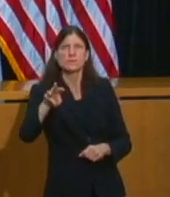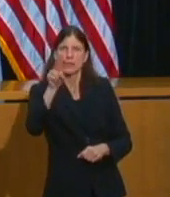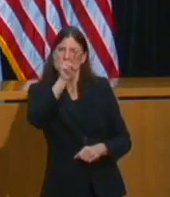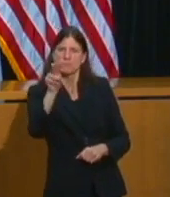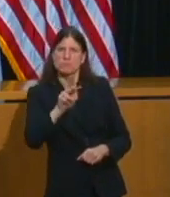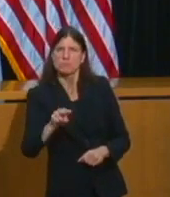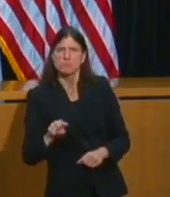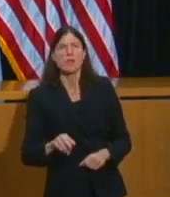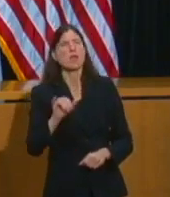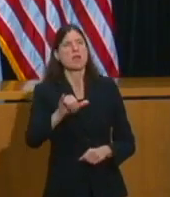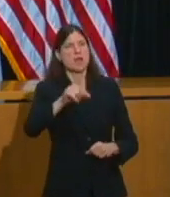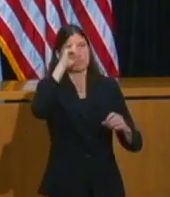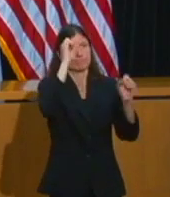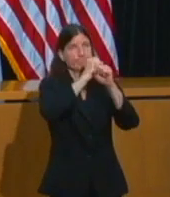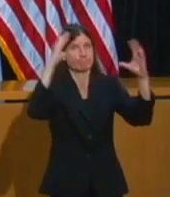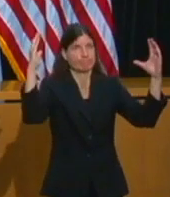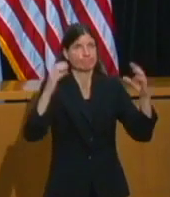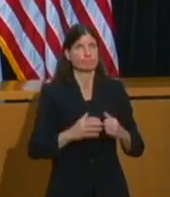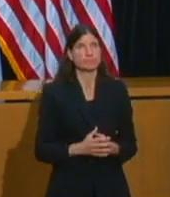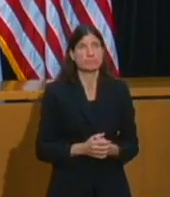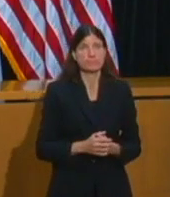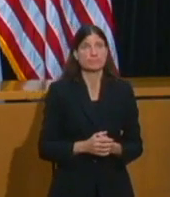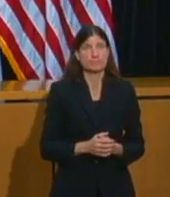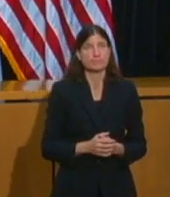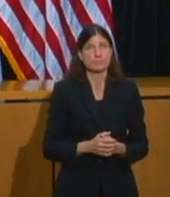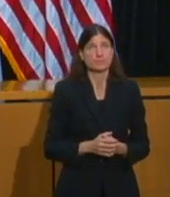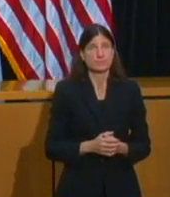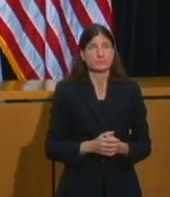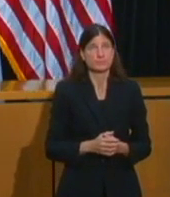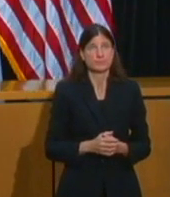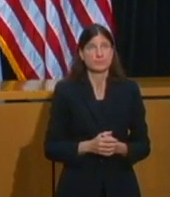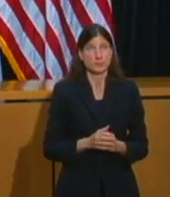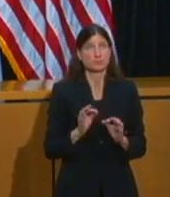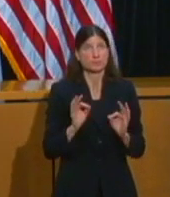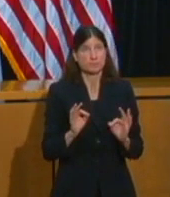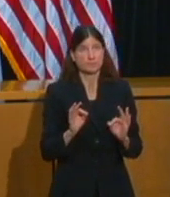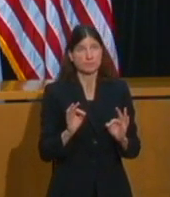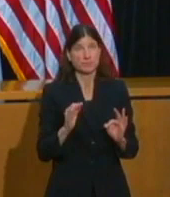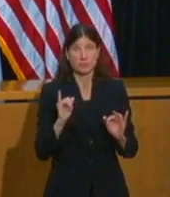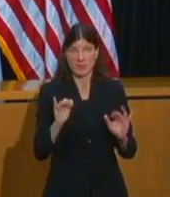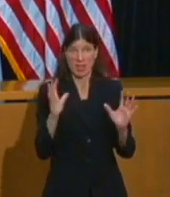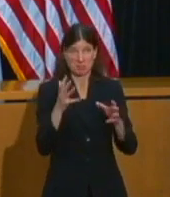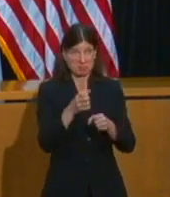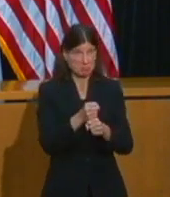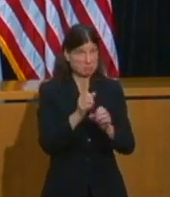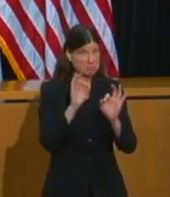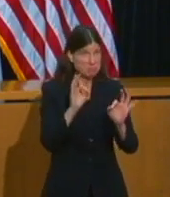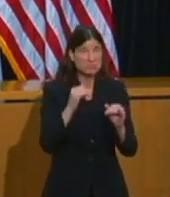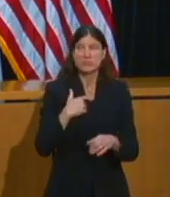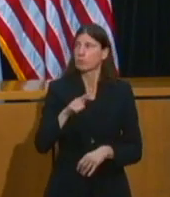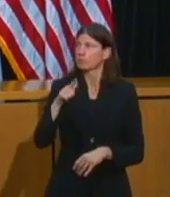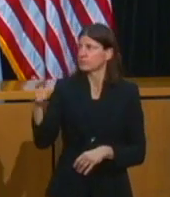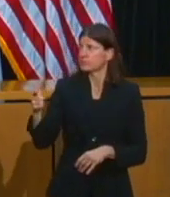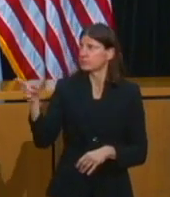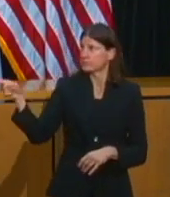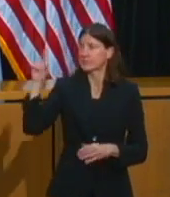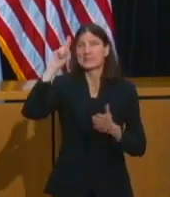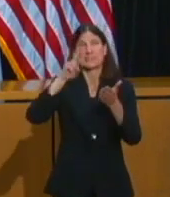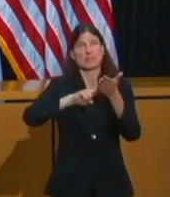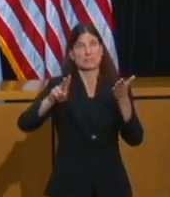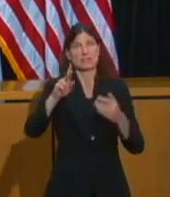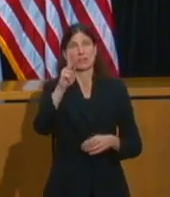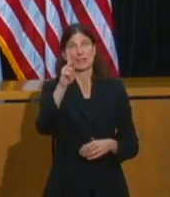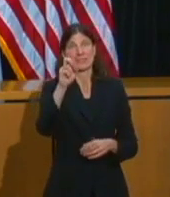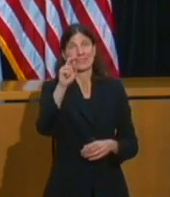turn it over to Secretary Kinnealy, who's going to discuss the guidance for retailers in more detail. Thank you.